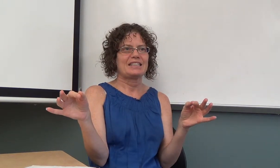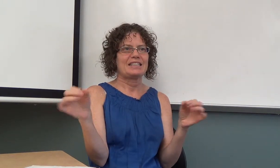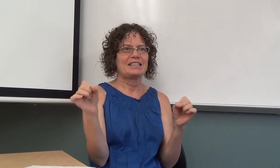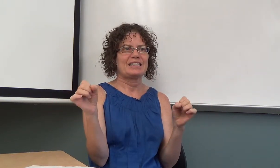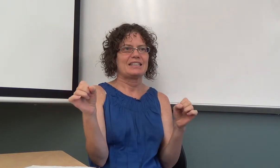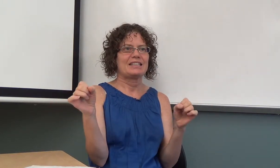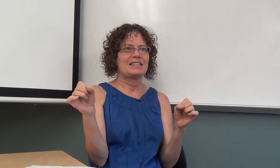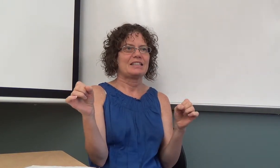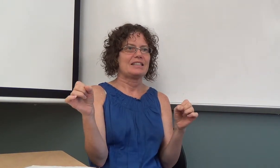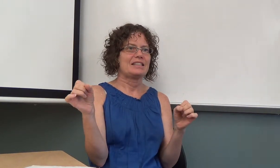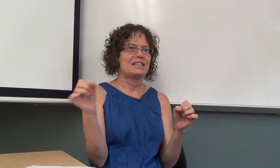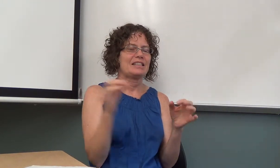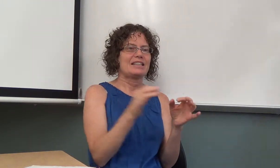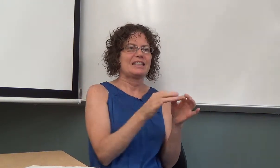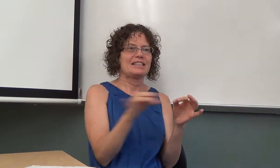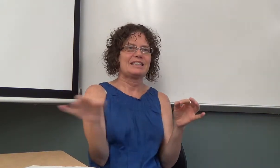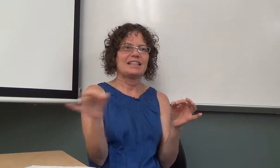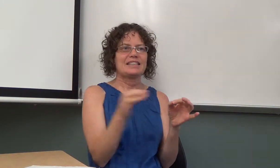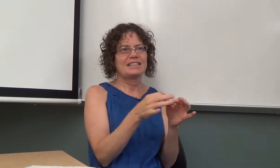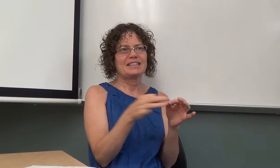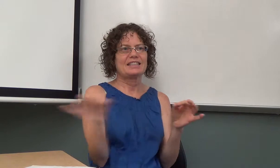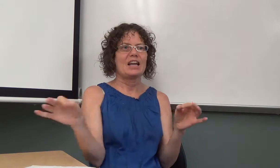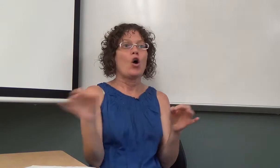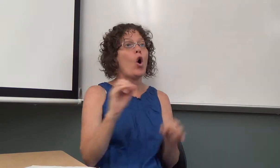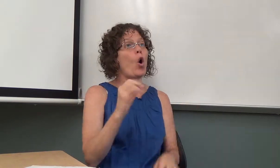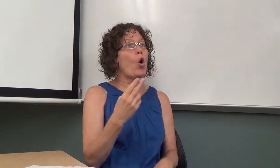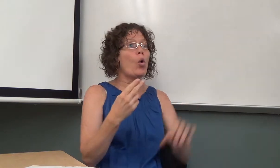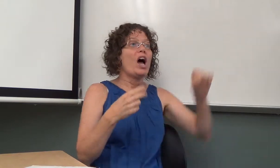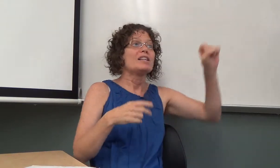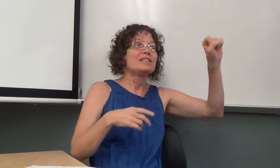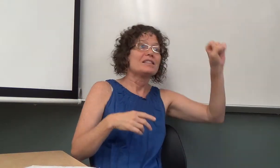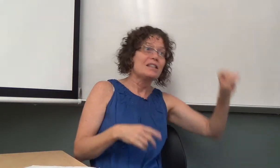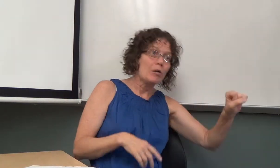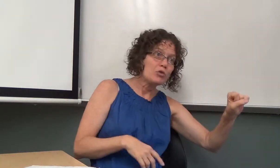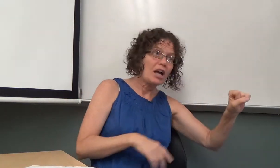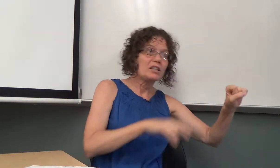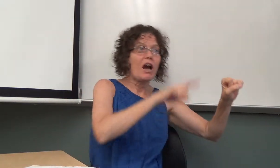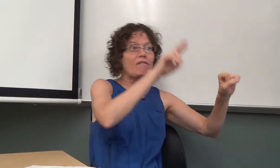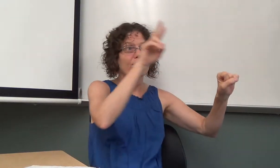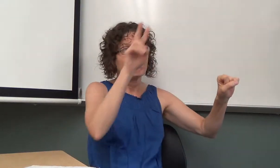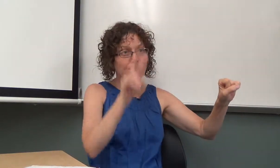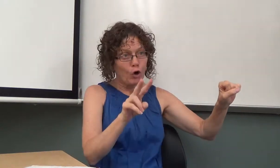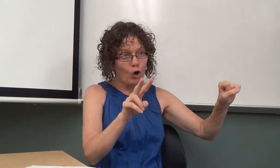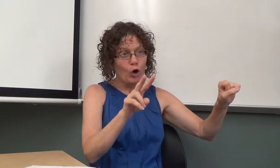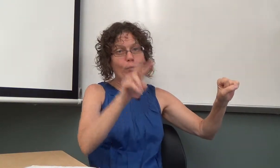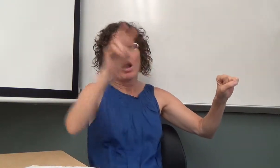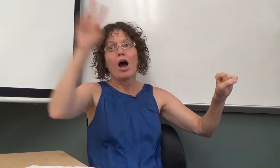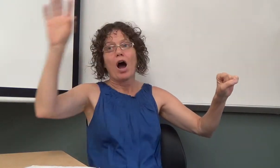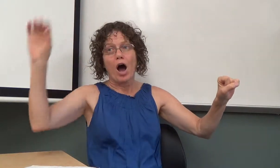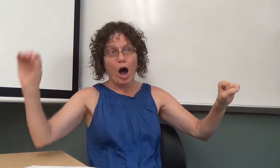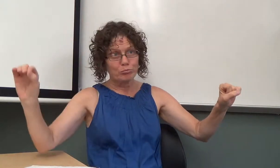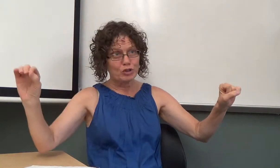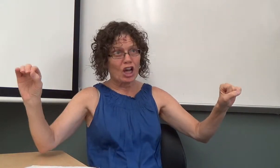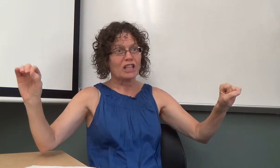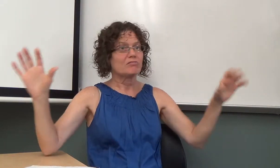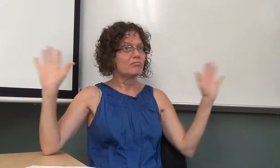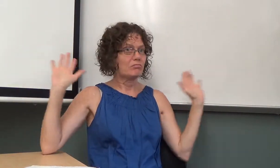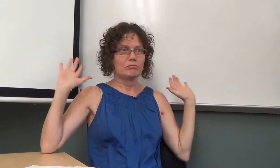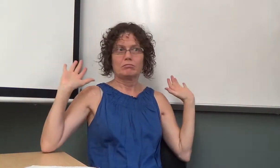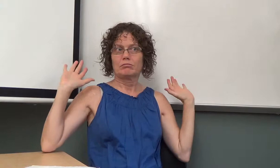Simple sentences. Oh, so that means a subject, a verb, and an object. Very